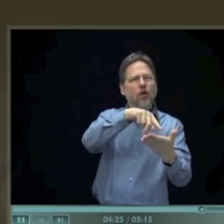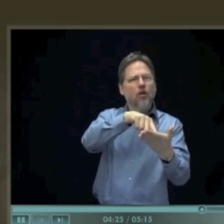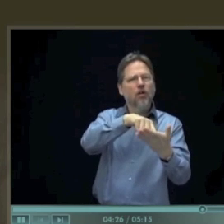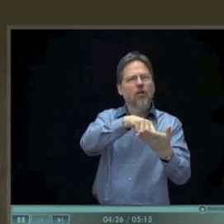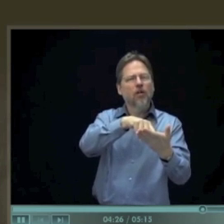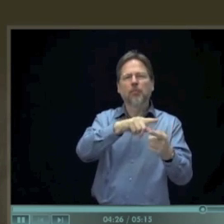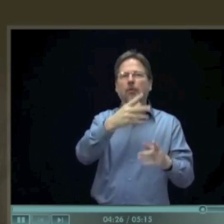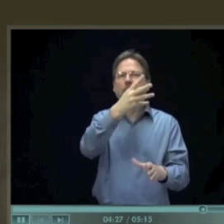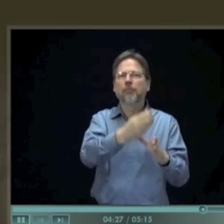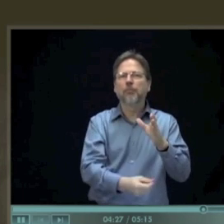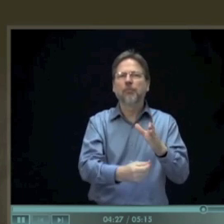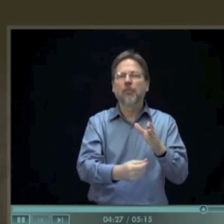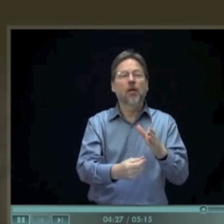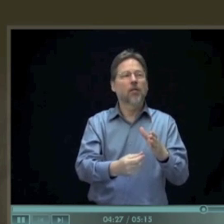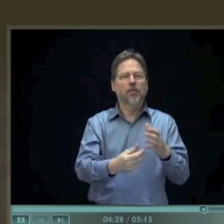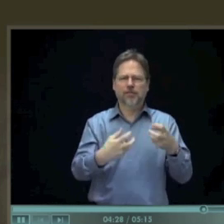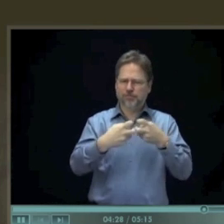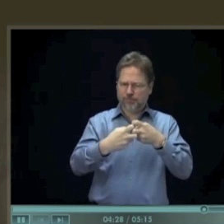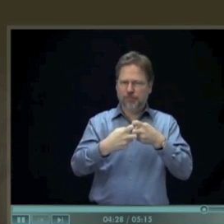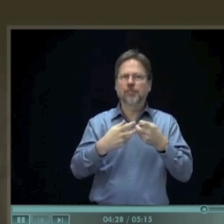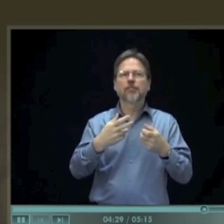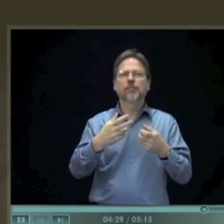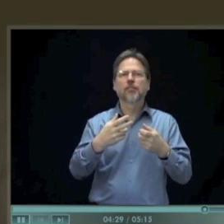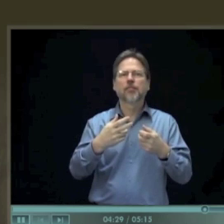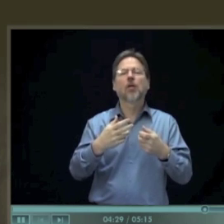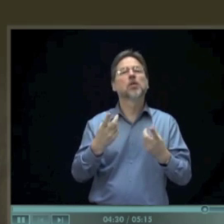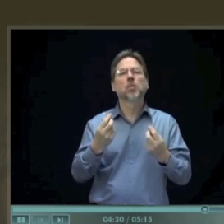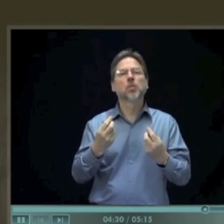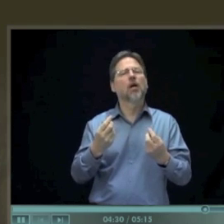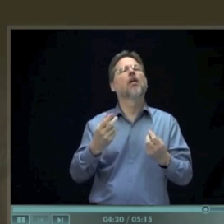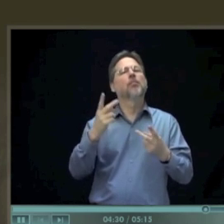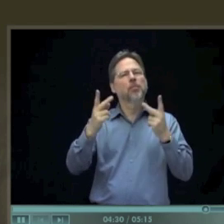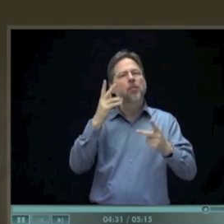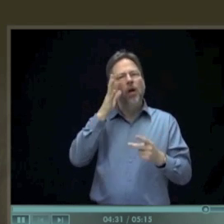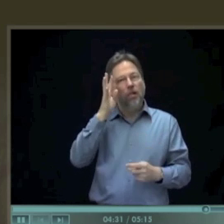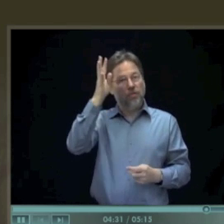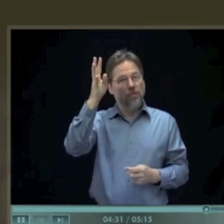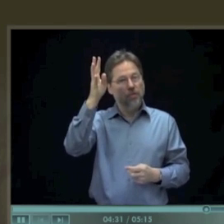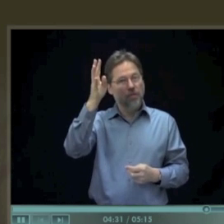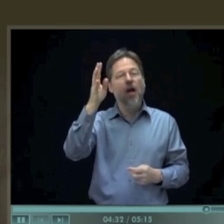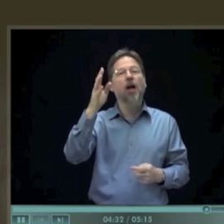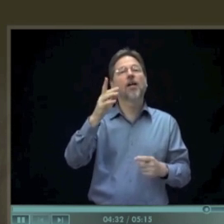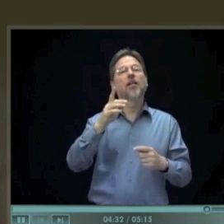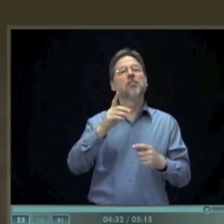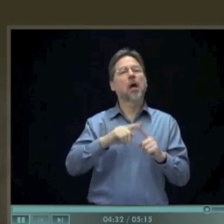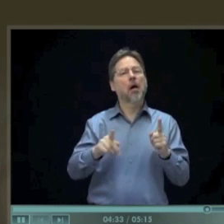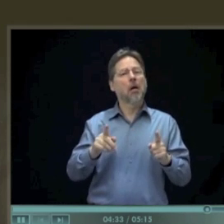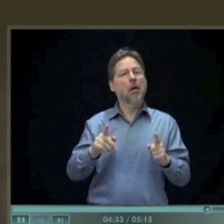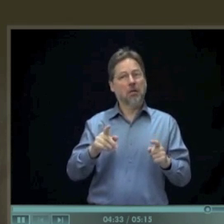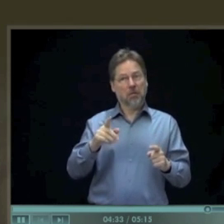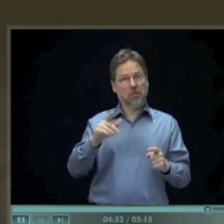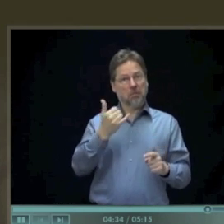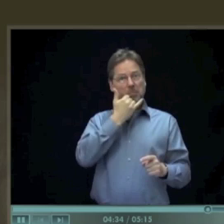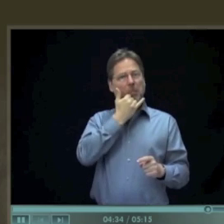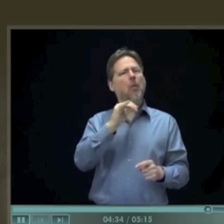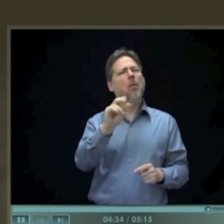documented it so that people could look back at the history. The history's gone. So when the history is gone and there's no